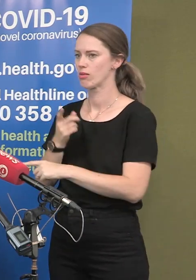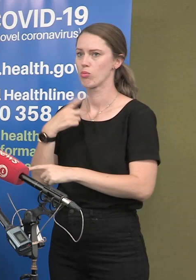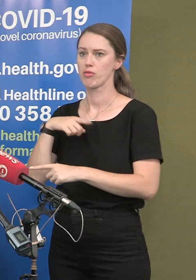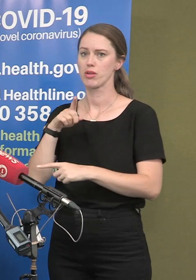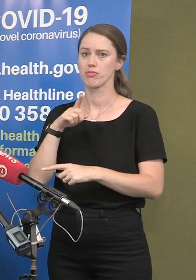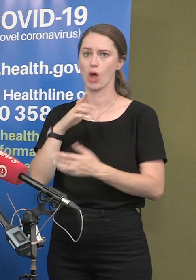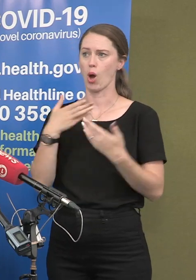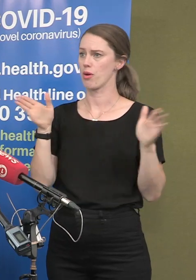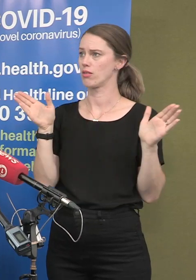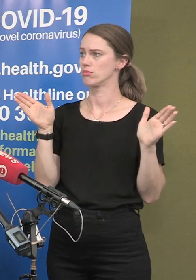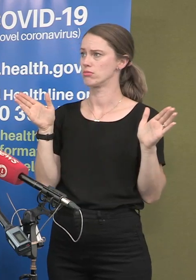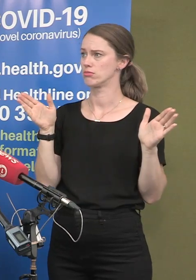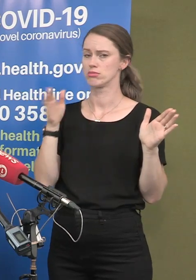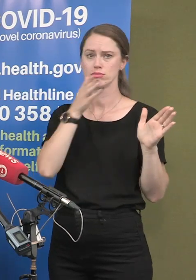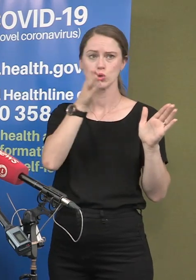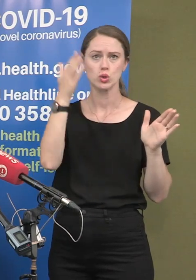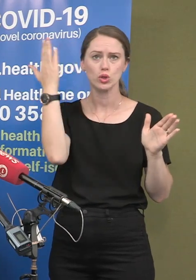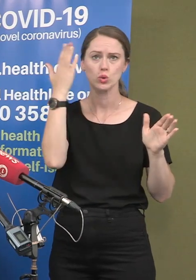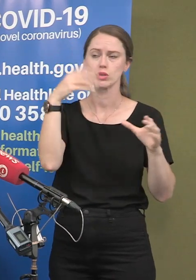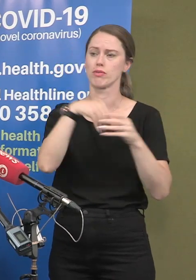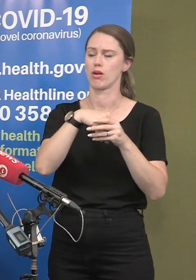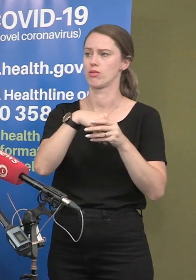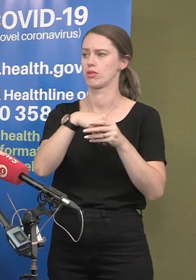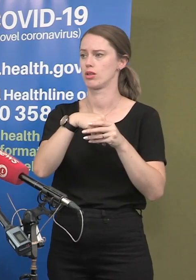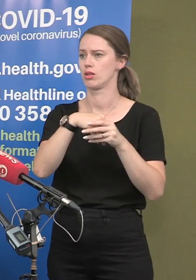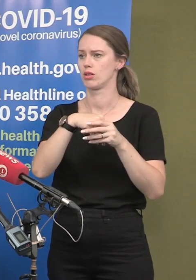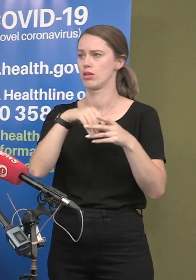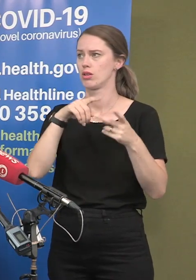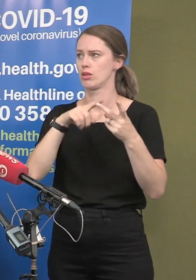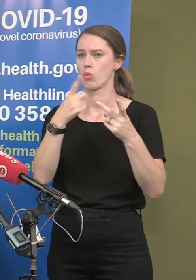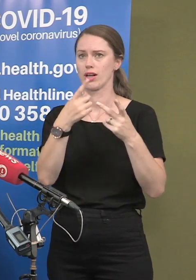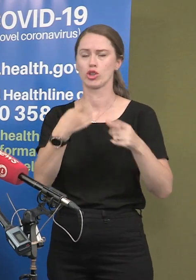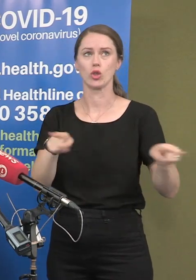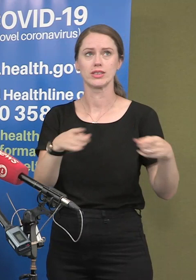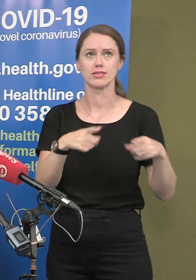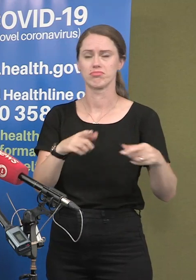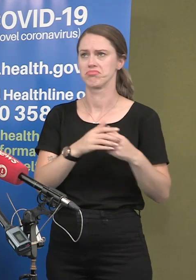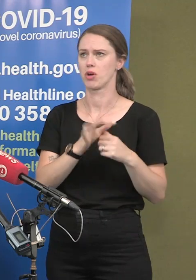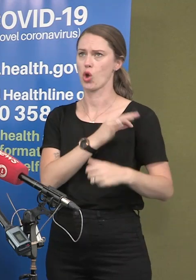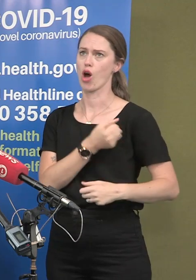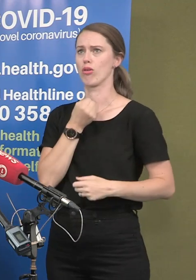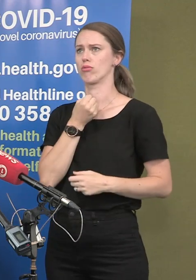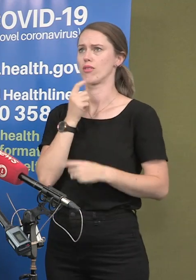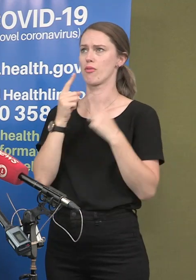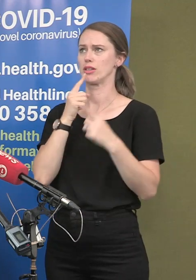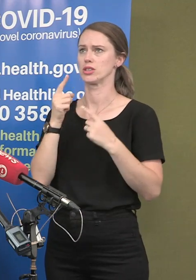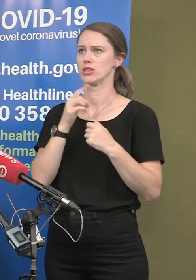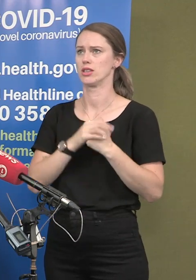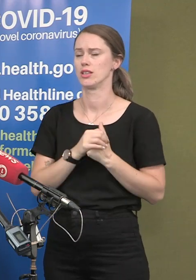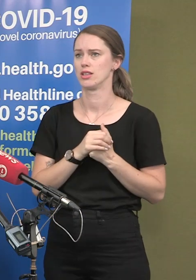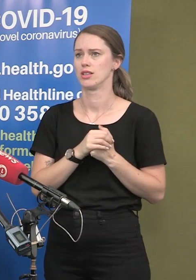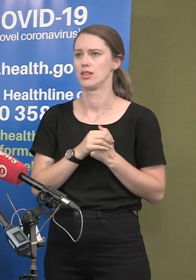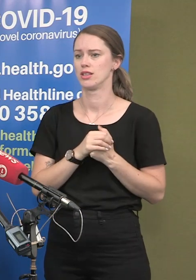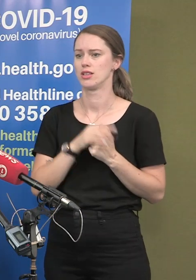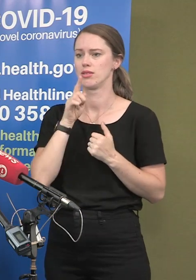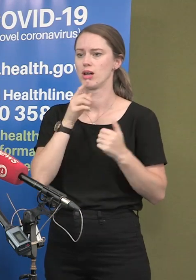very open about the schools involved, a concert, so definitely not keeping it on the D-low, but